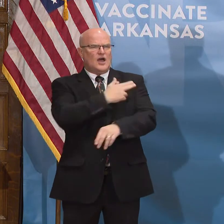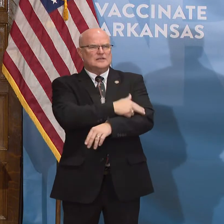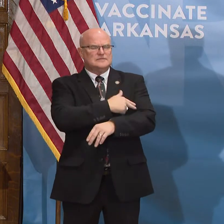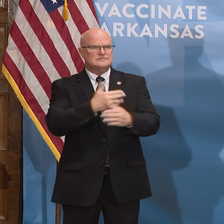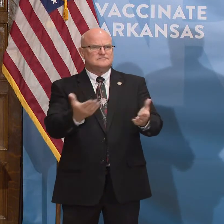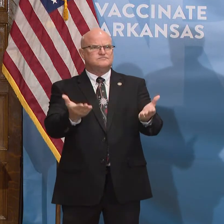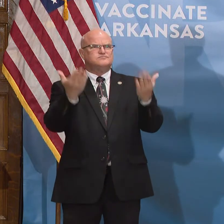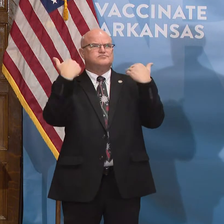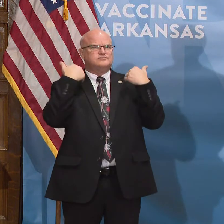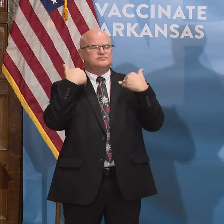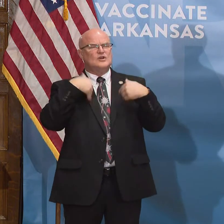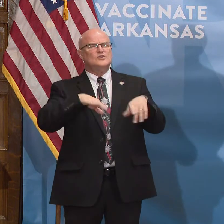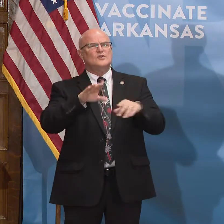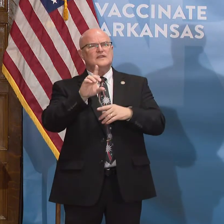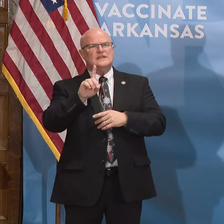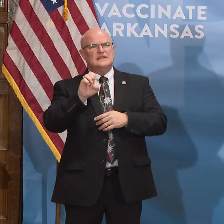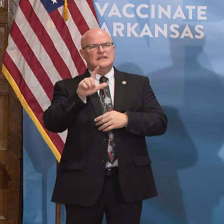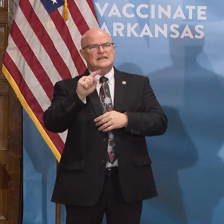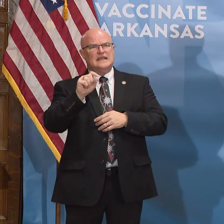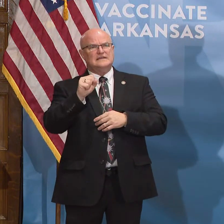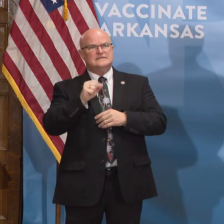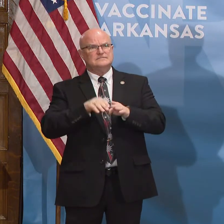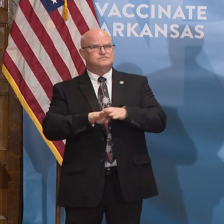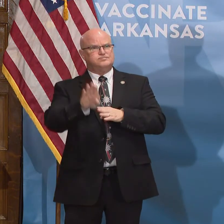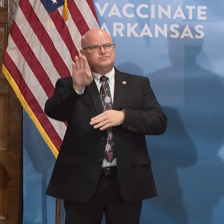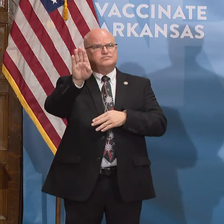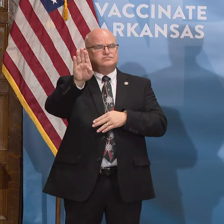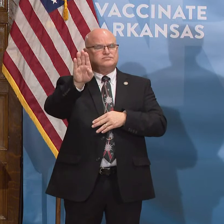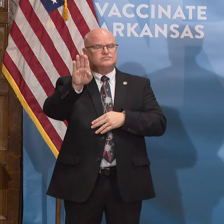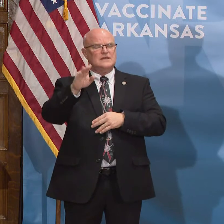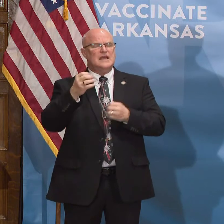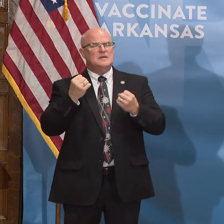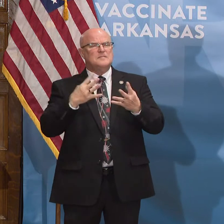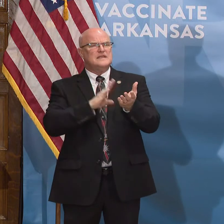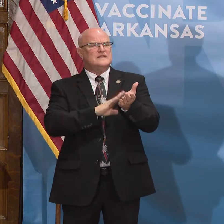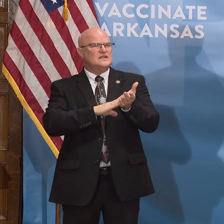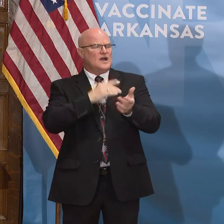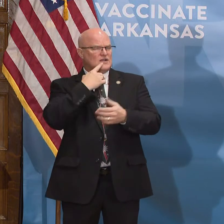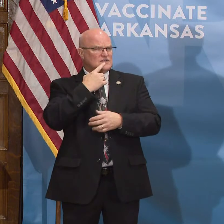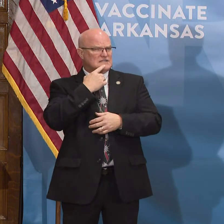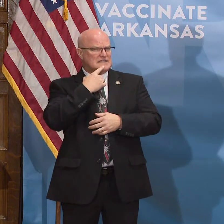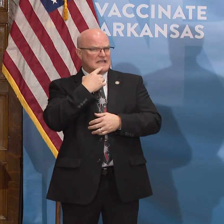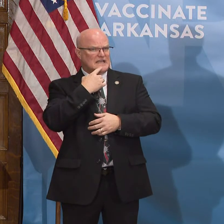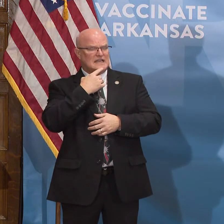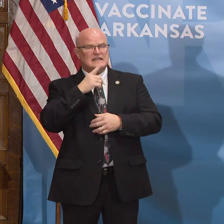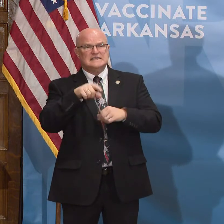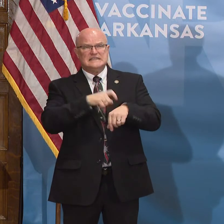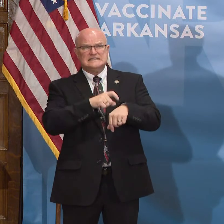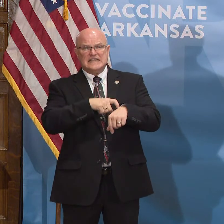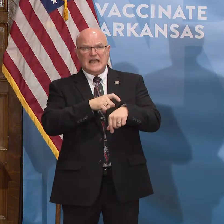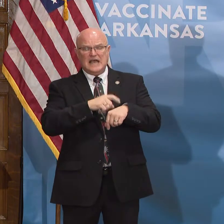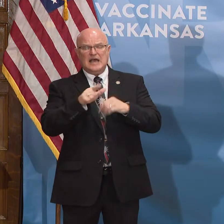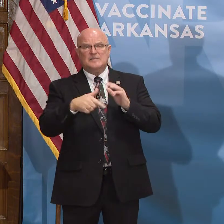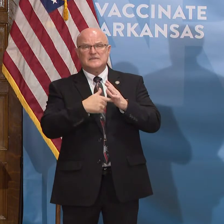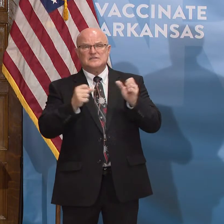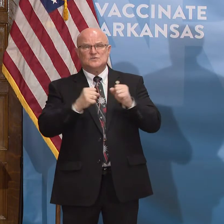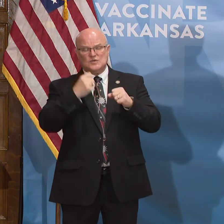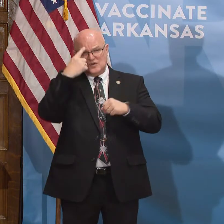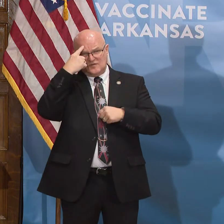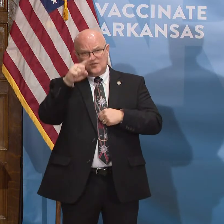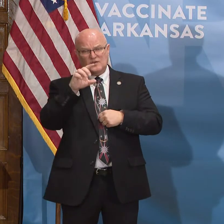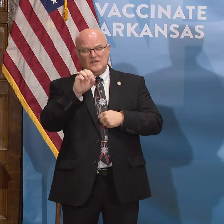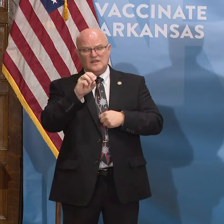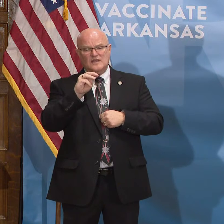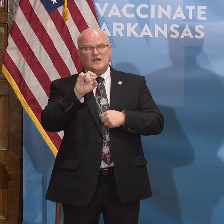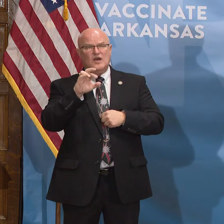during the Delta surge. Many of the epidemiologists that we talked to say it's simply only a matter of time this winter before the state's hospital